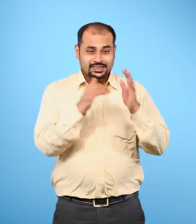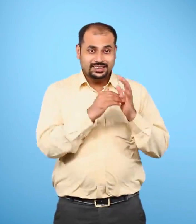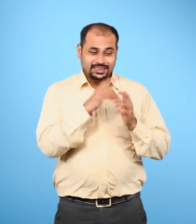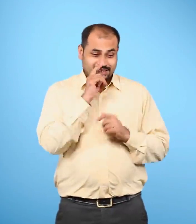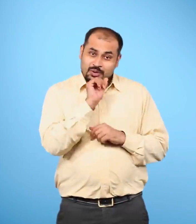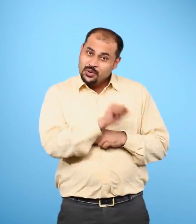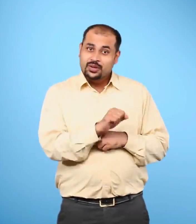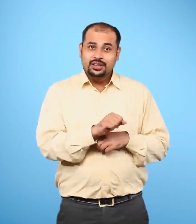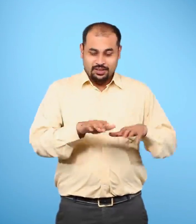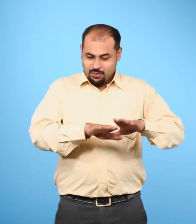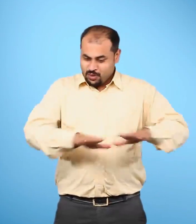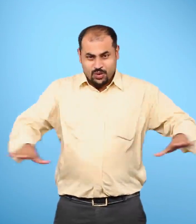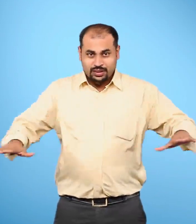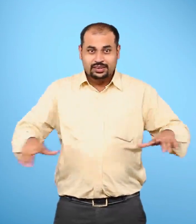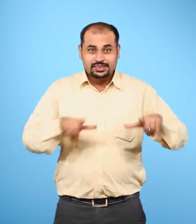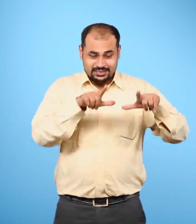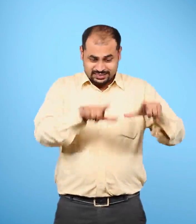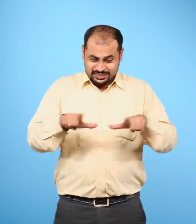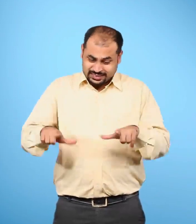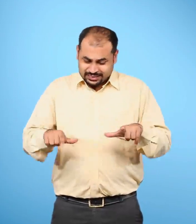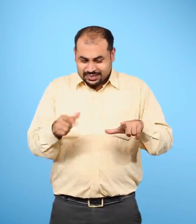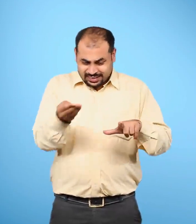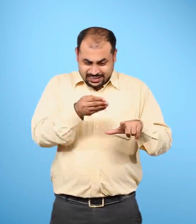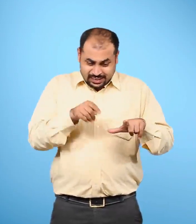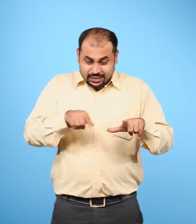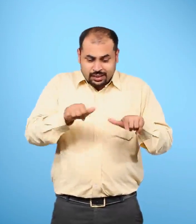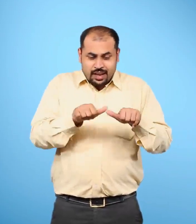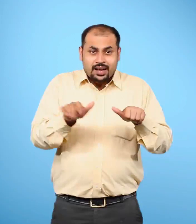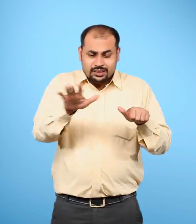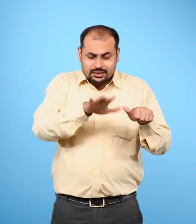What is the area of the floor pattern Ch-3 has made here?